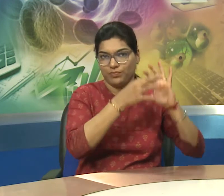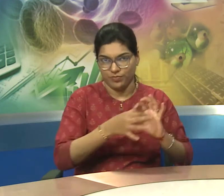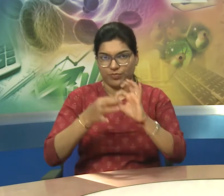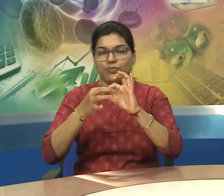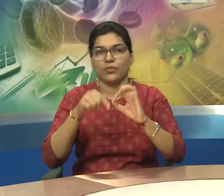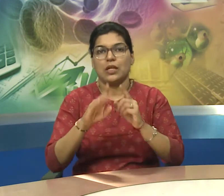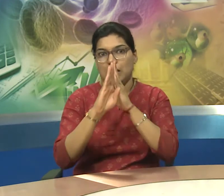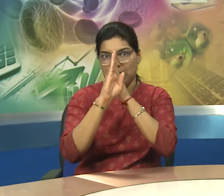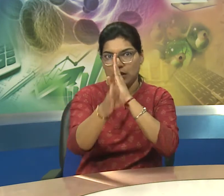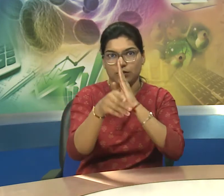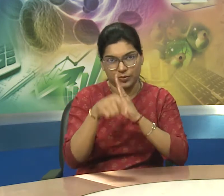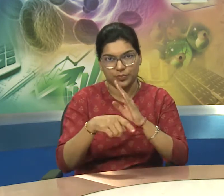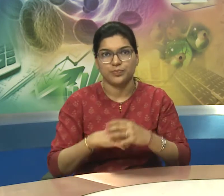Direct channel.